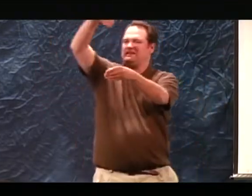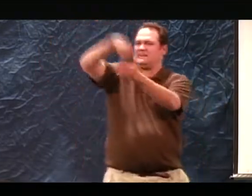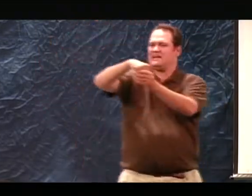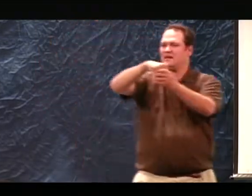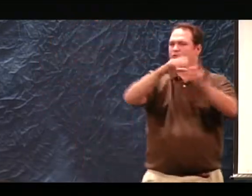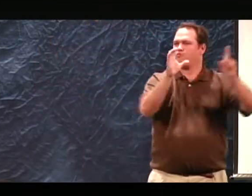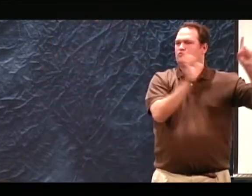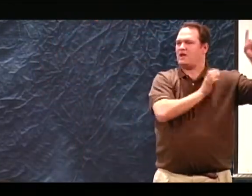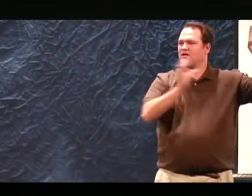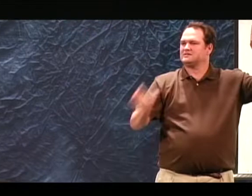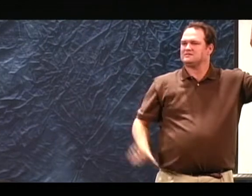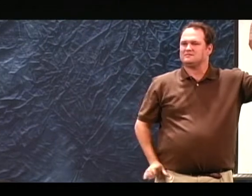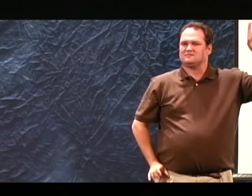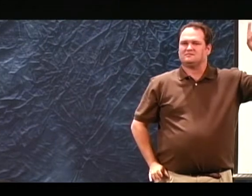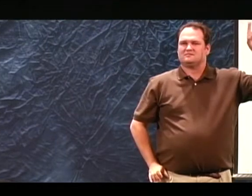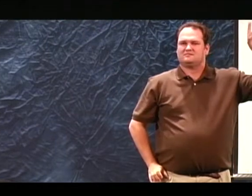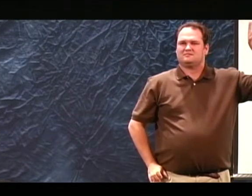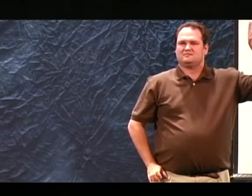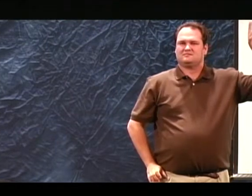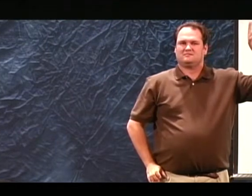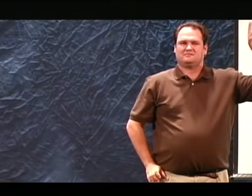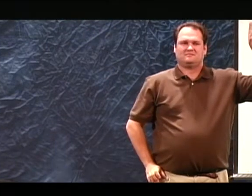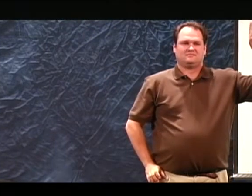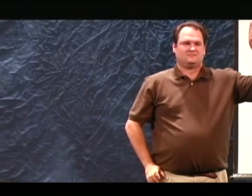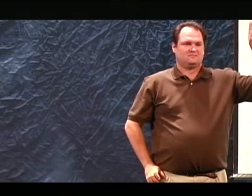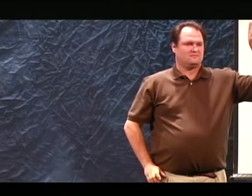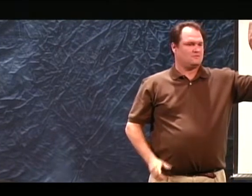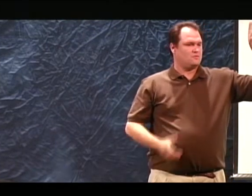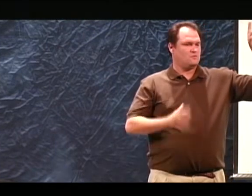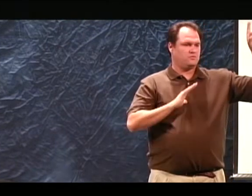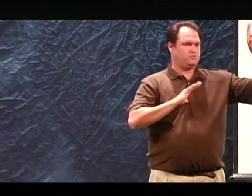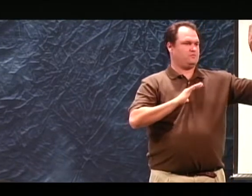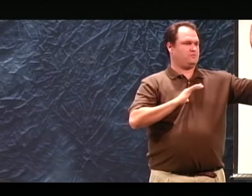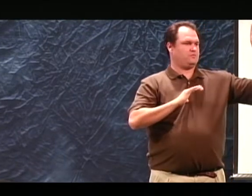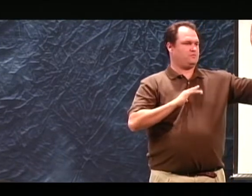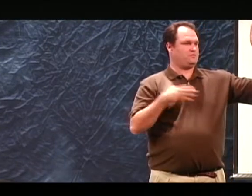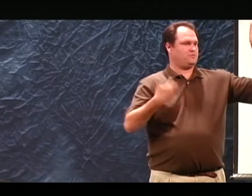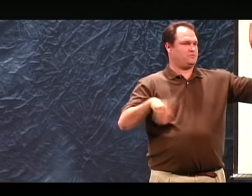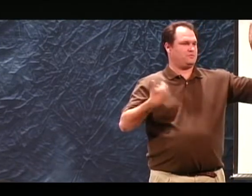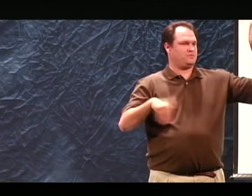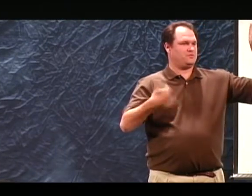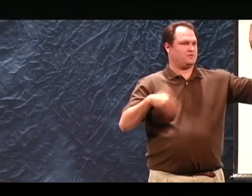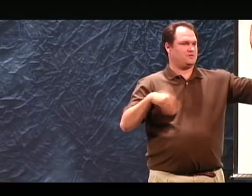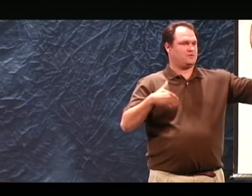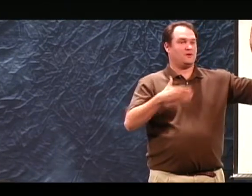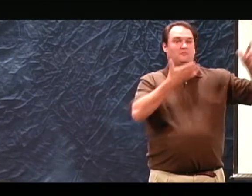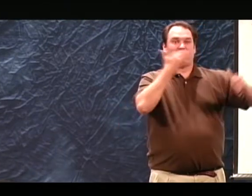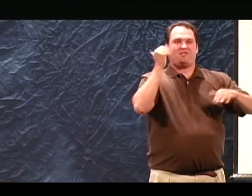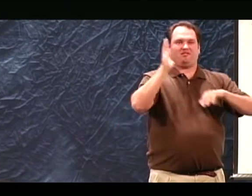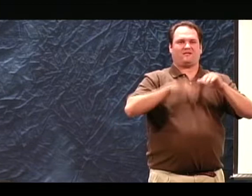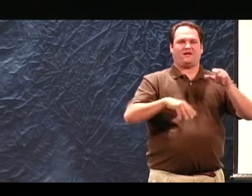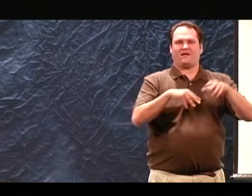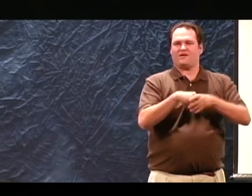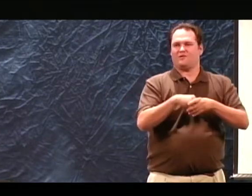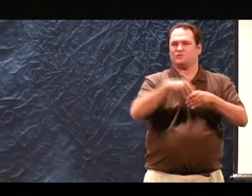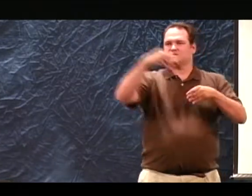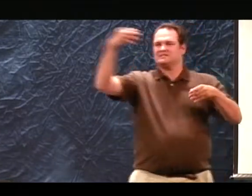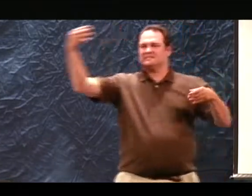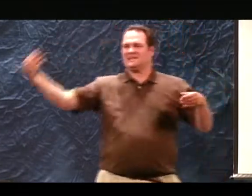teacher because you're in christ regardless that is great